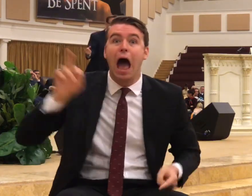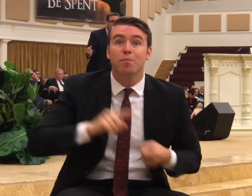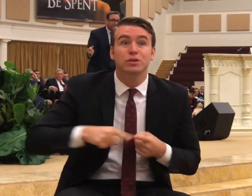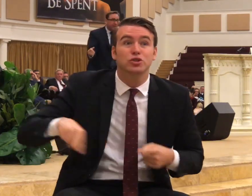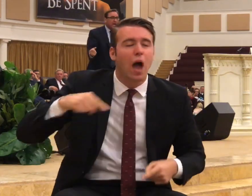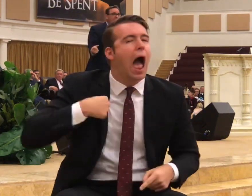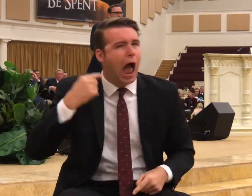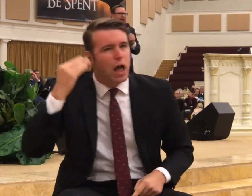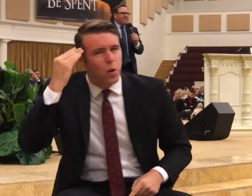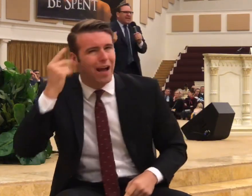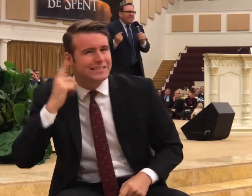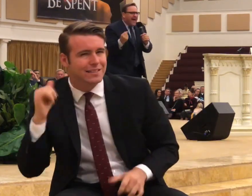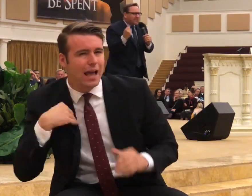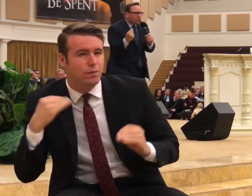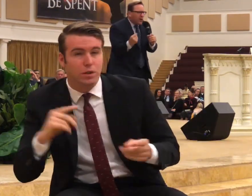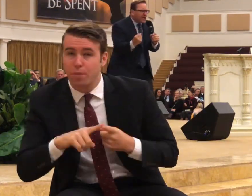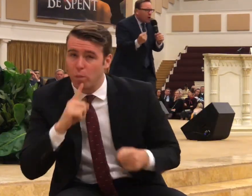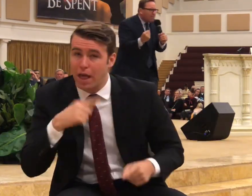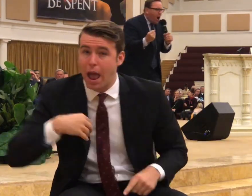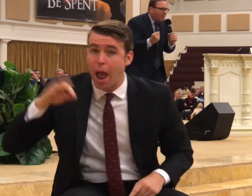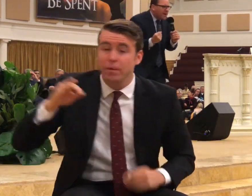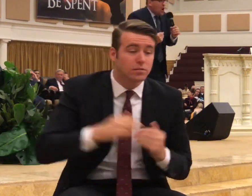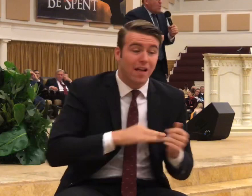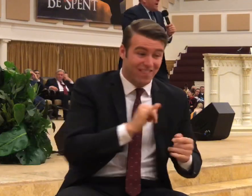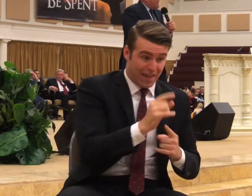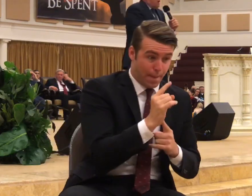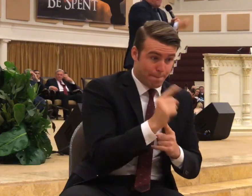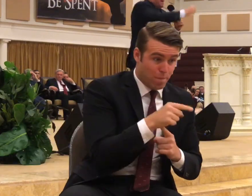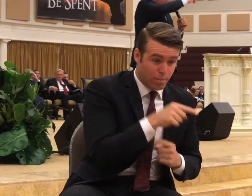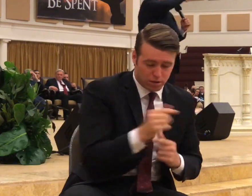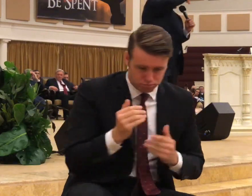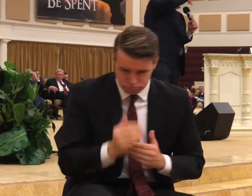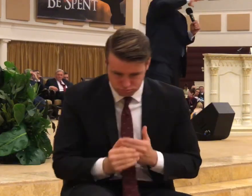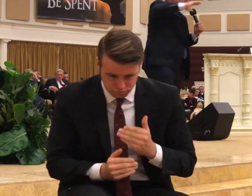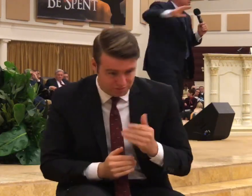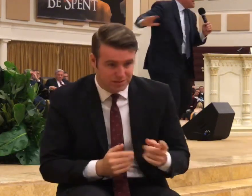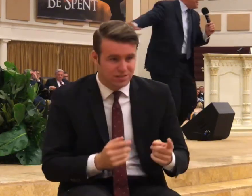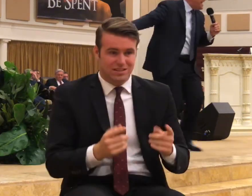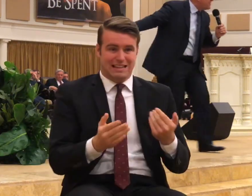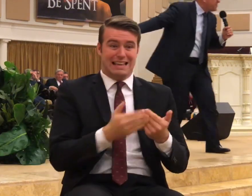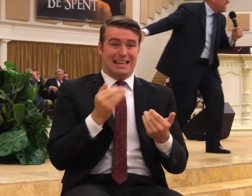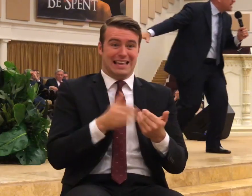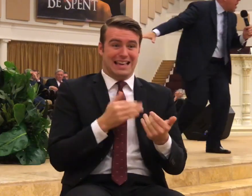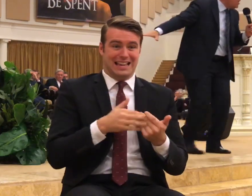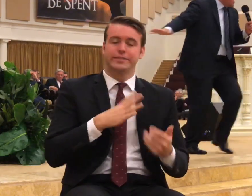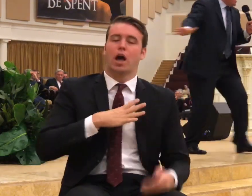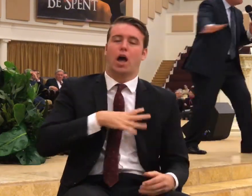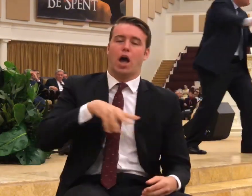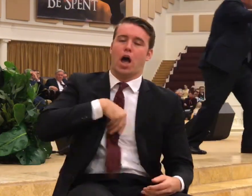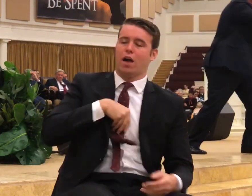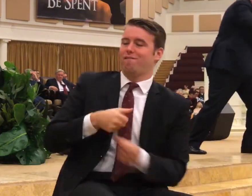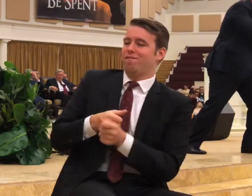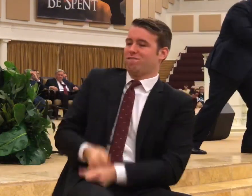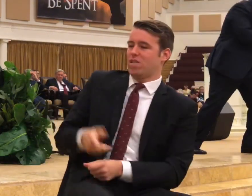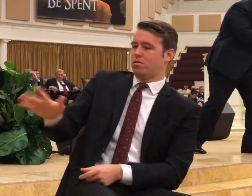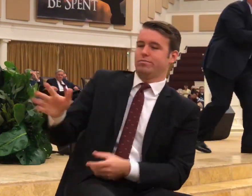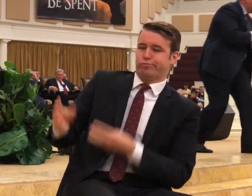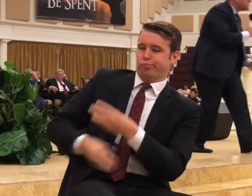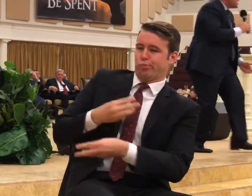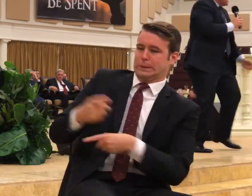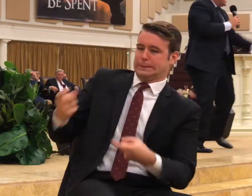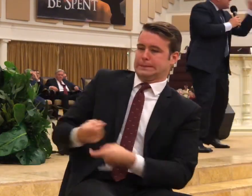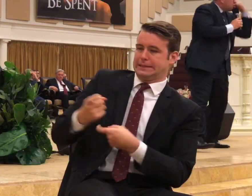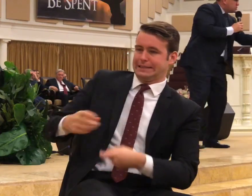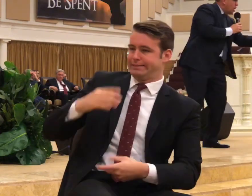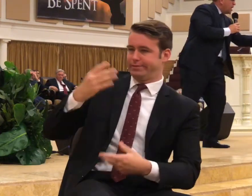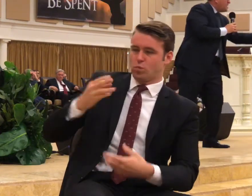sounds like I'm teaching, even in that critical moment when it would have been a lot easier to just let everything go and merge with everybody